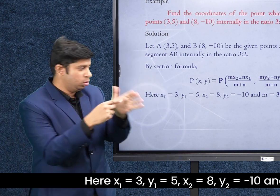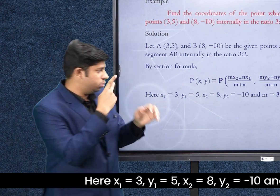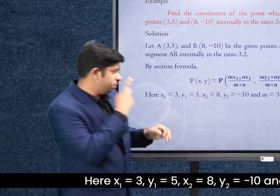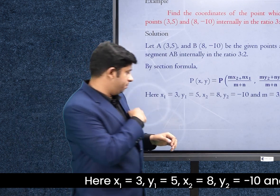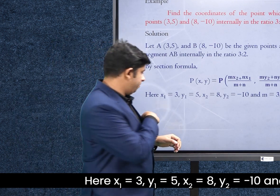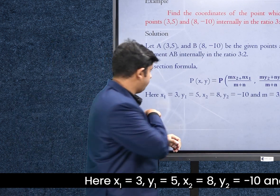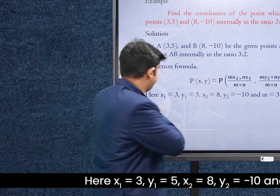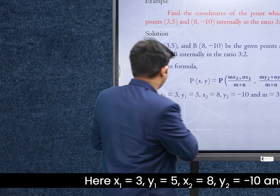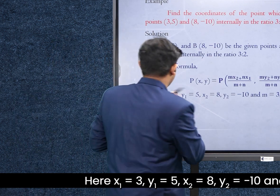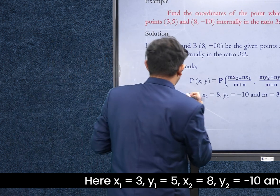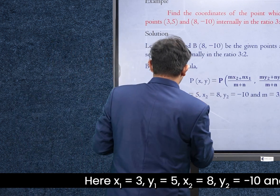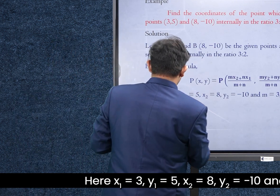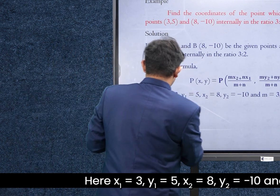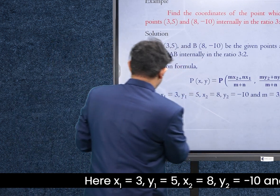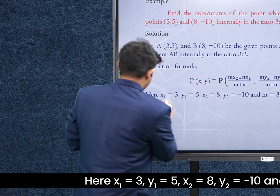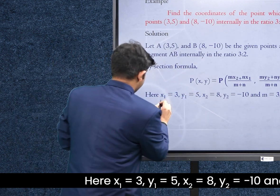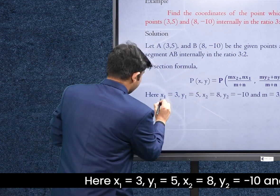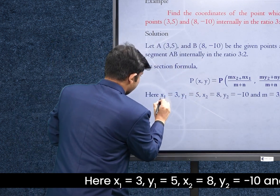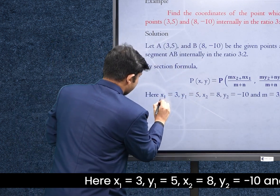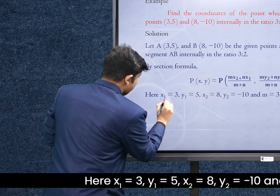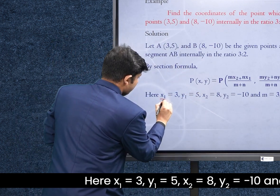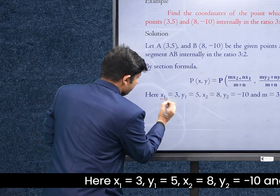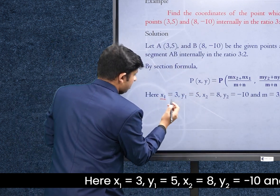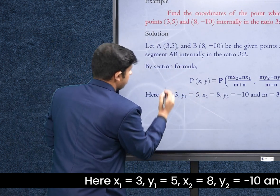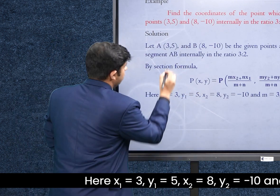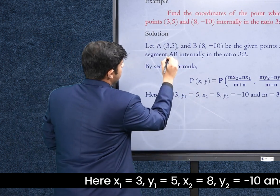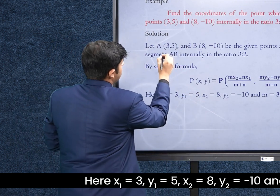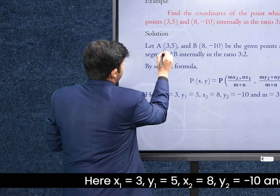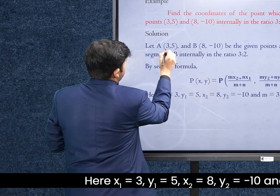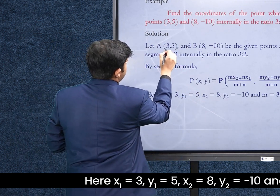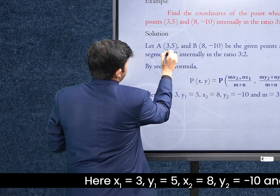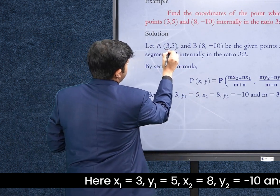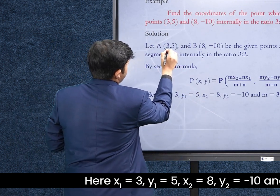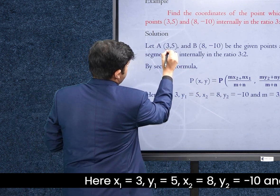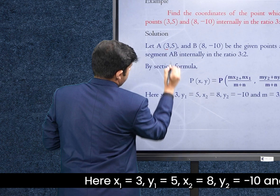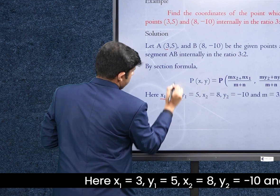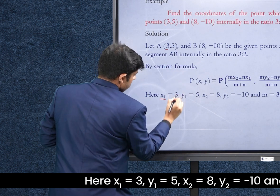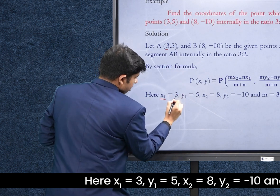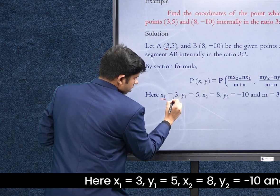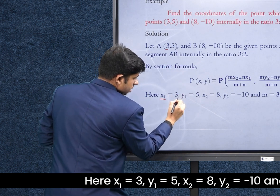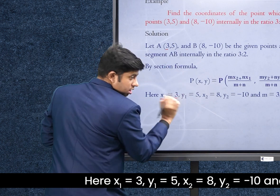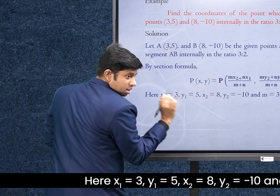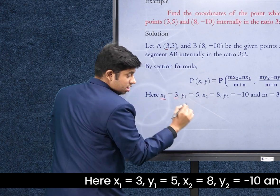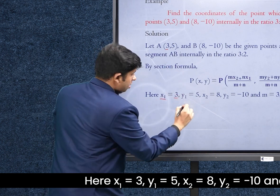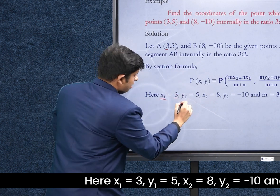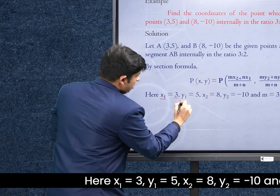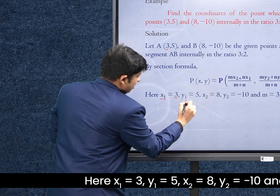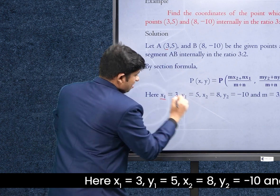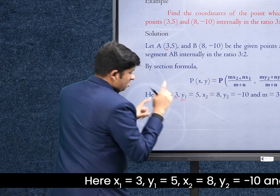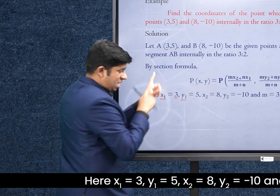equal to 8, y2 is equal to minus 10 and m is equal to 3, n is equal to 2.